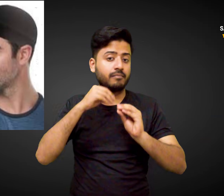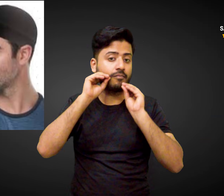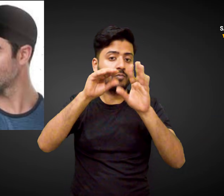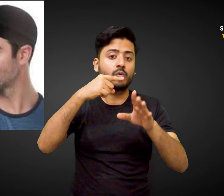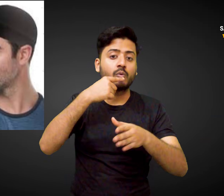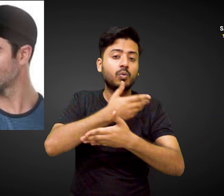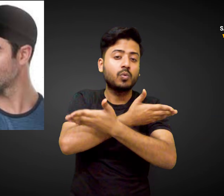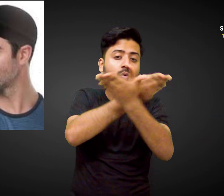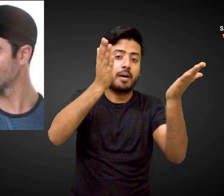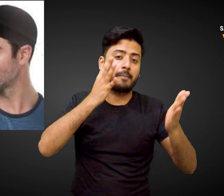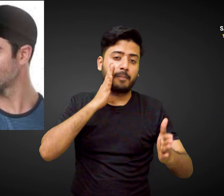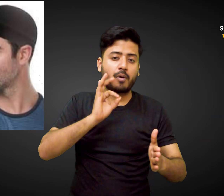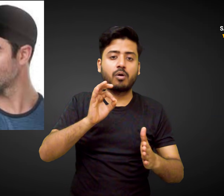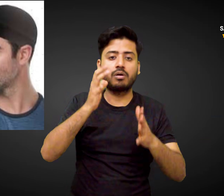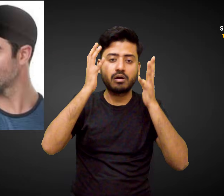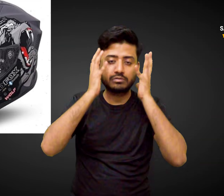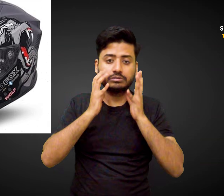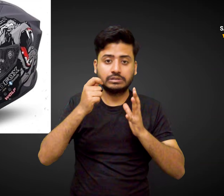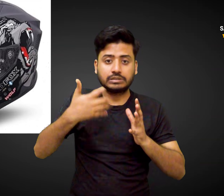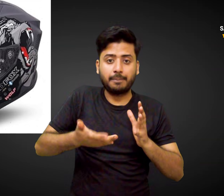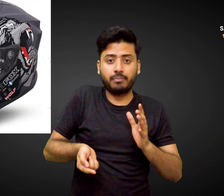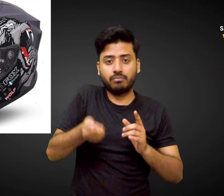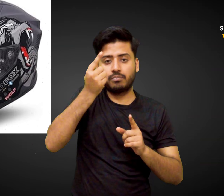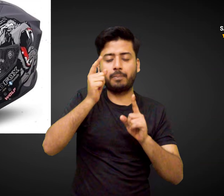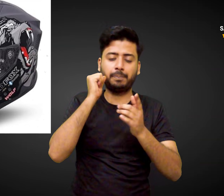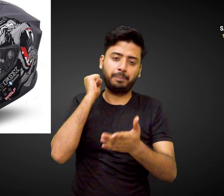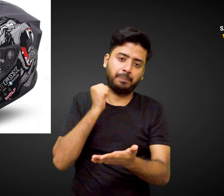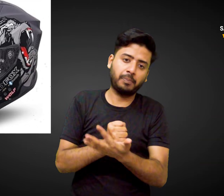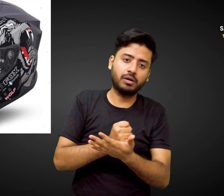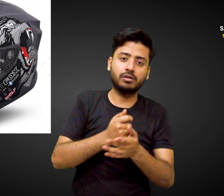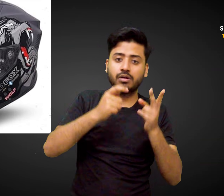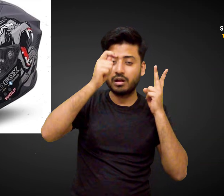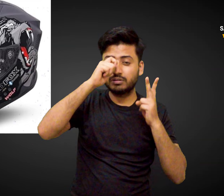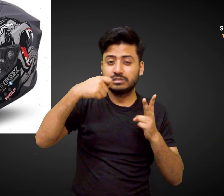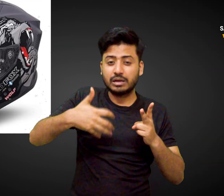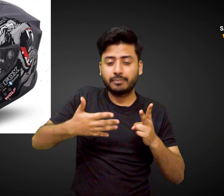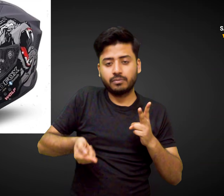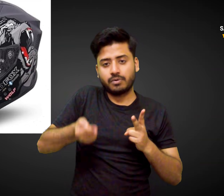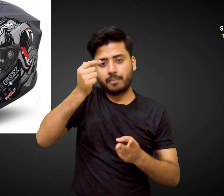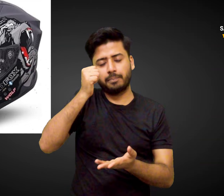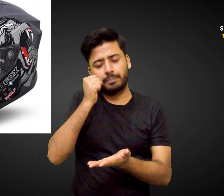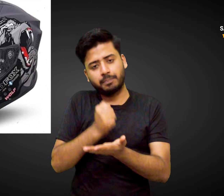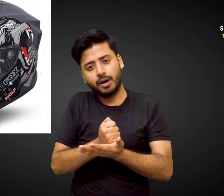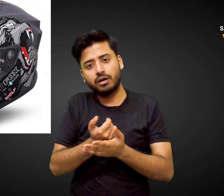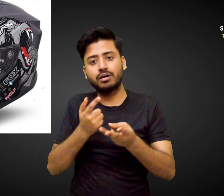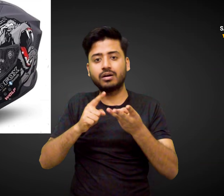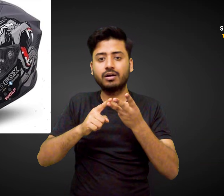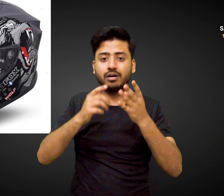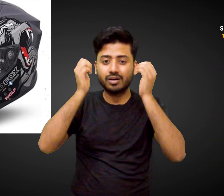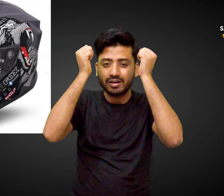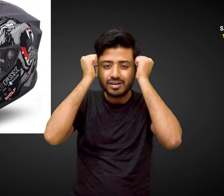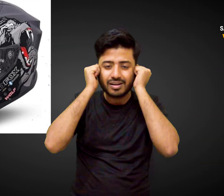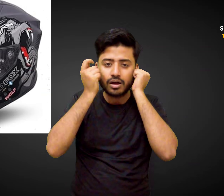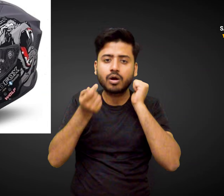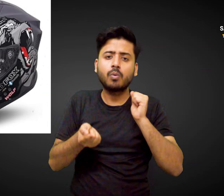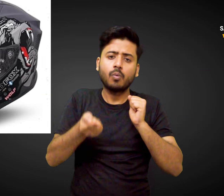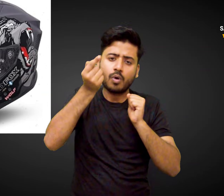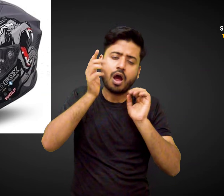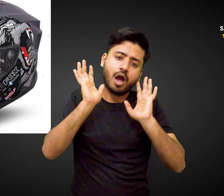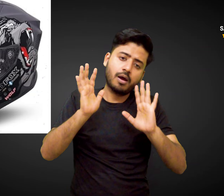caps like gym clothes. Wash them often to remove sweat, oil, and bacteria that can clog follicles. How to take a break: the